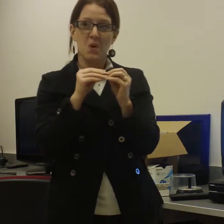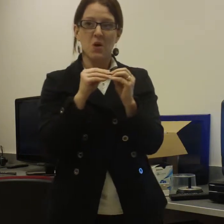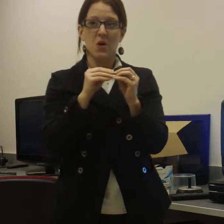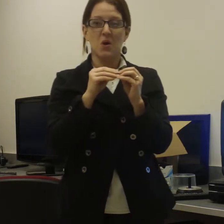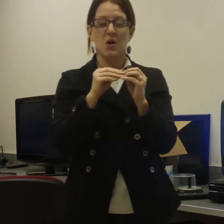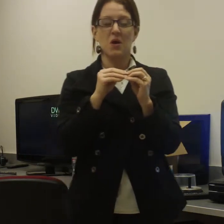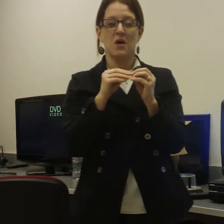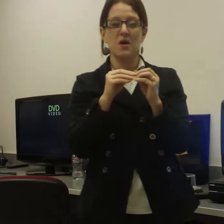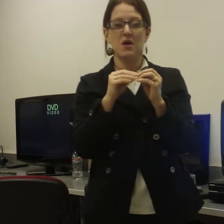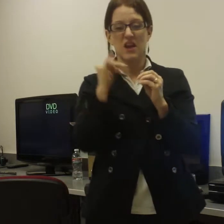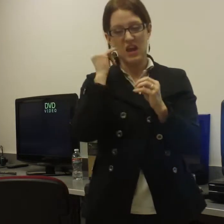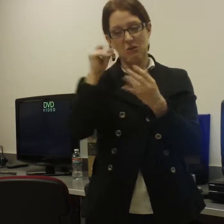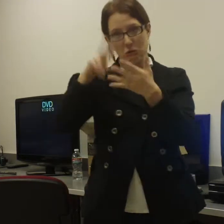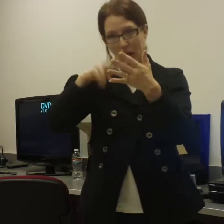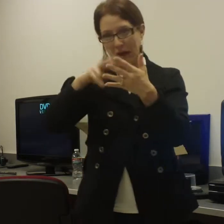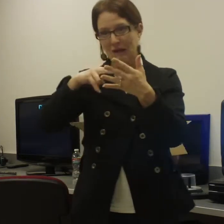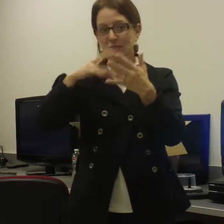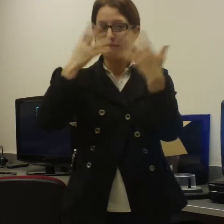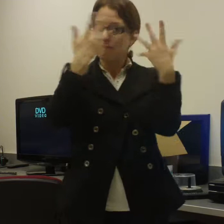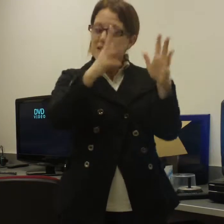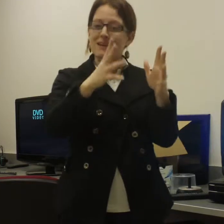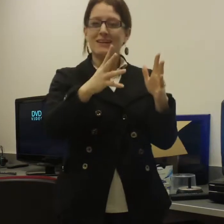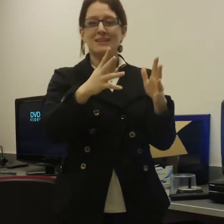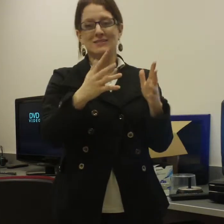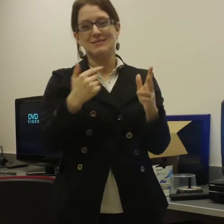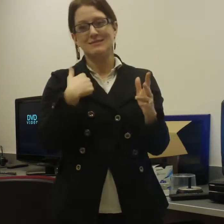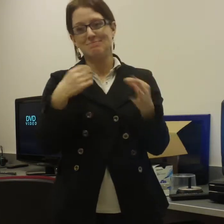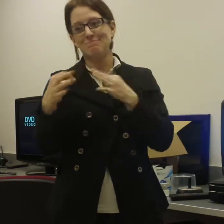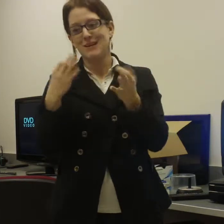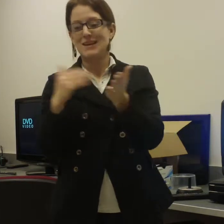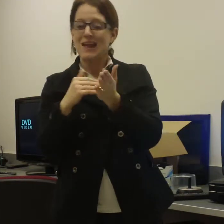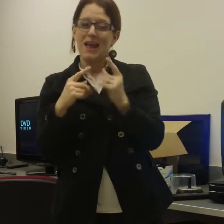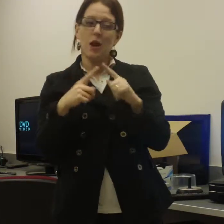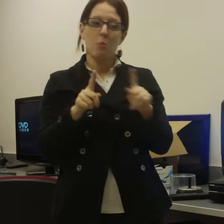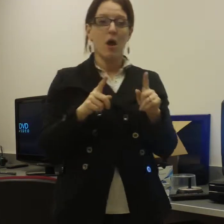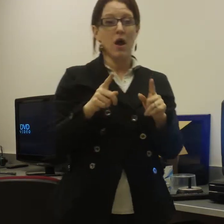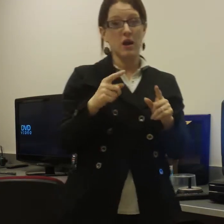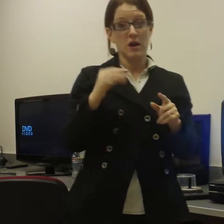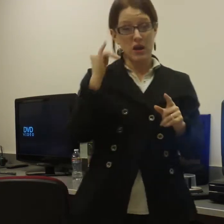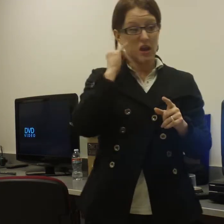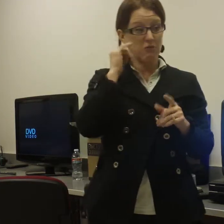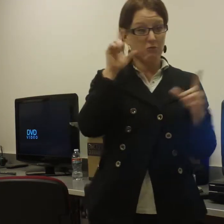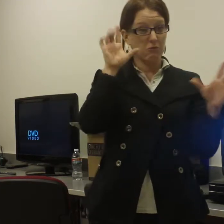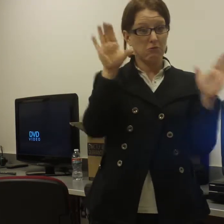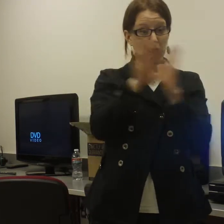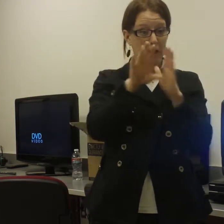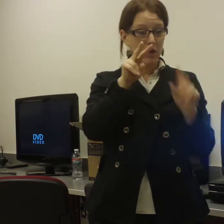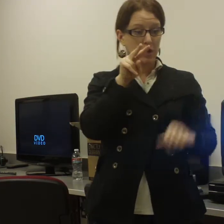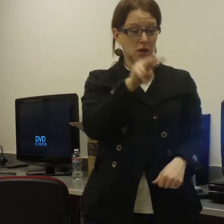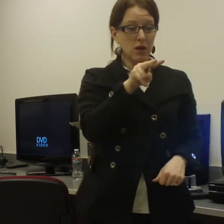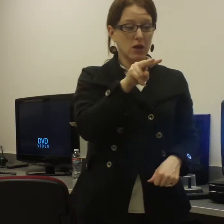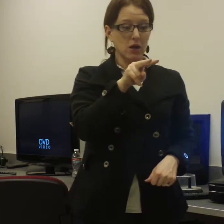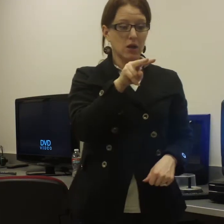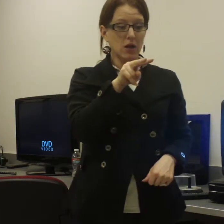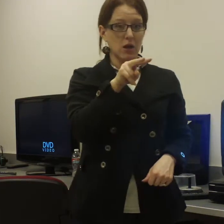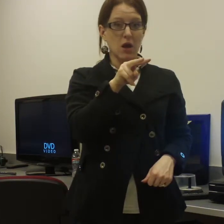repetitive for you, but for those of you look back at the picture, what really happened is this. The boy was sledding with his